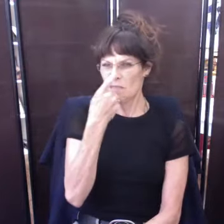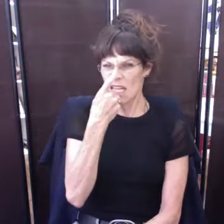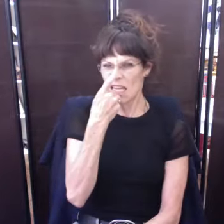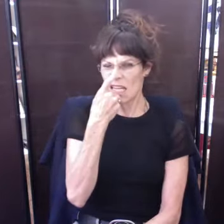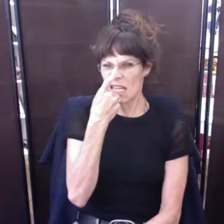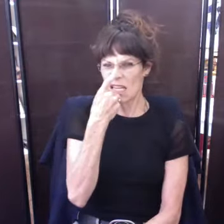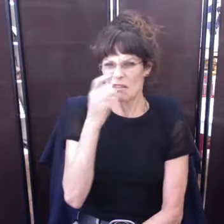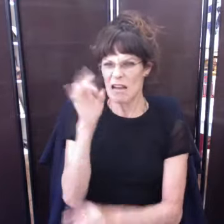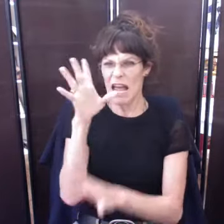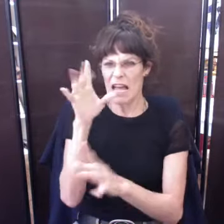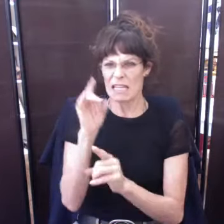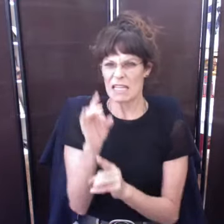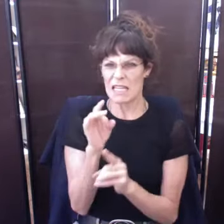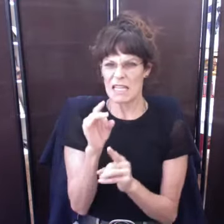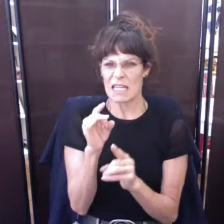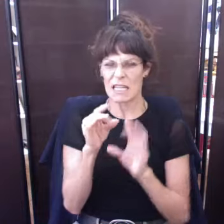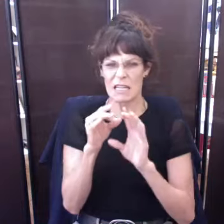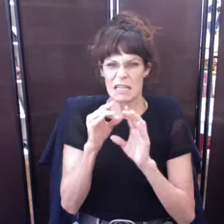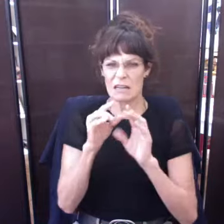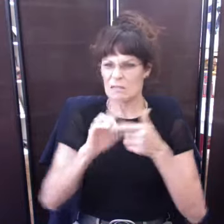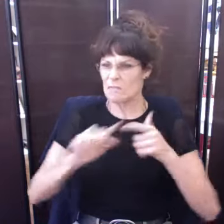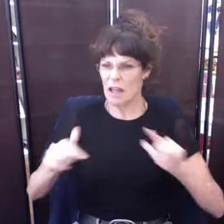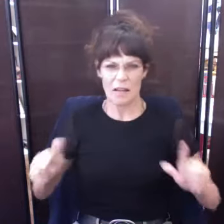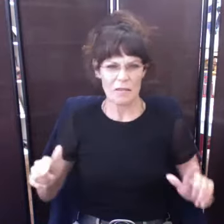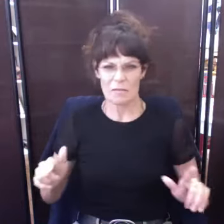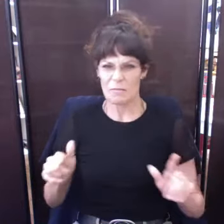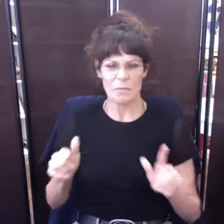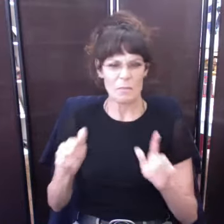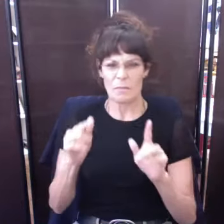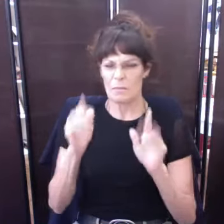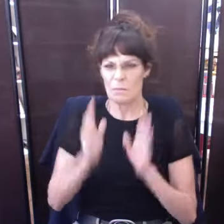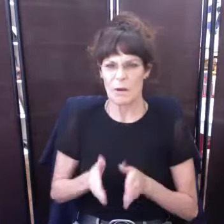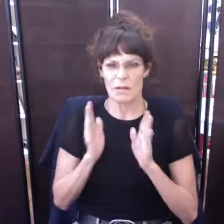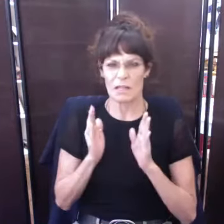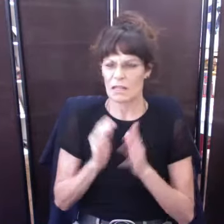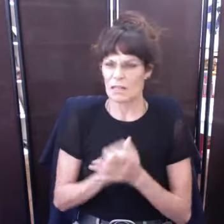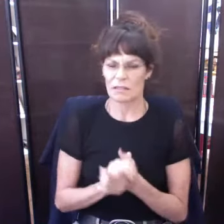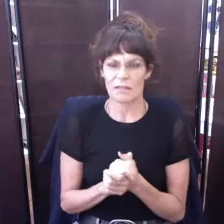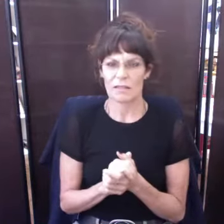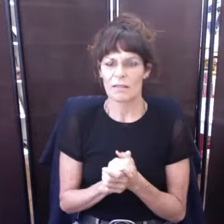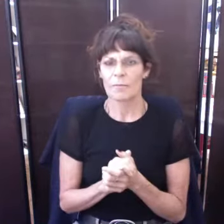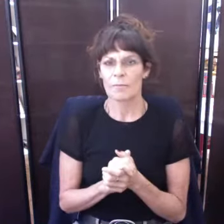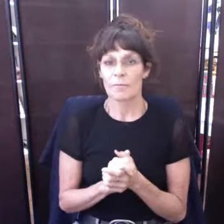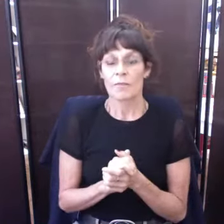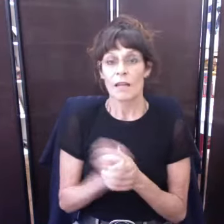foul-mouthed, fouled up, nasty person. And I came from a place in